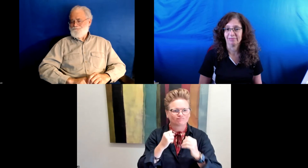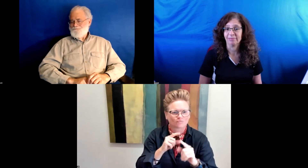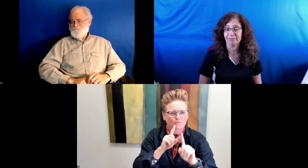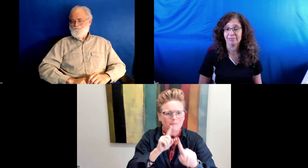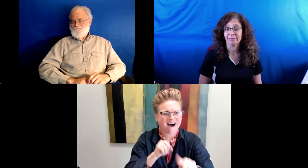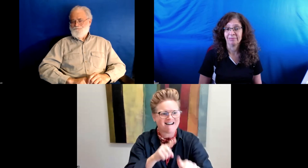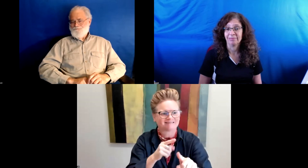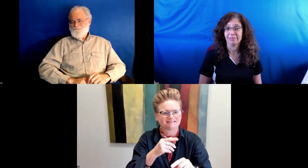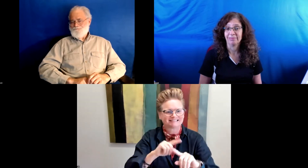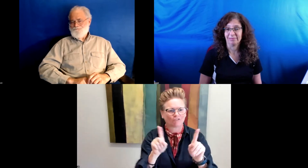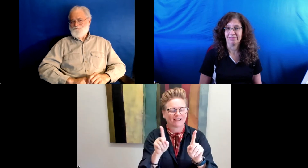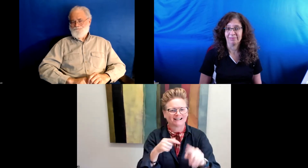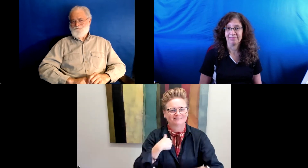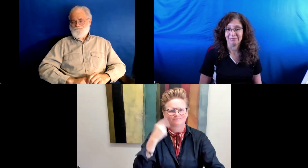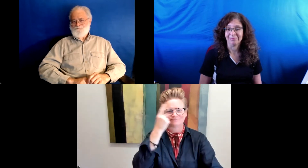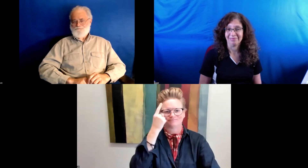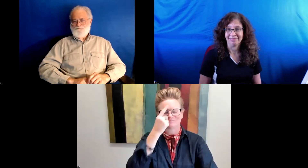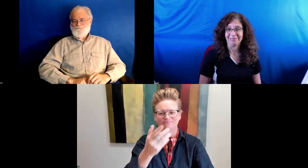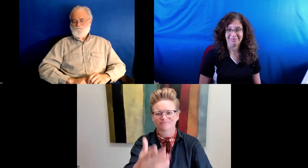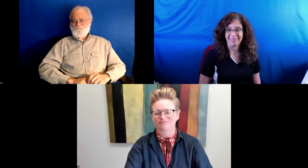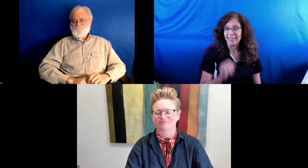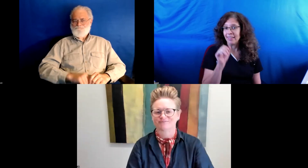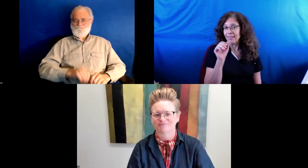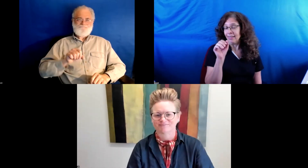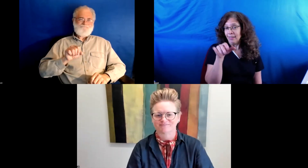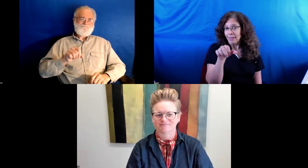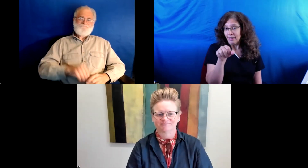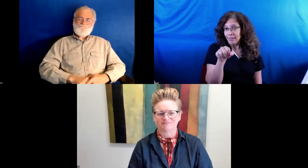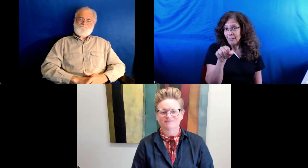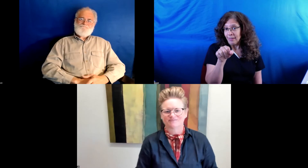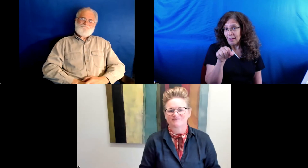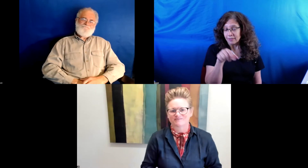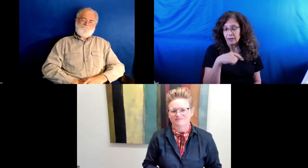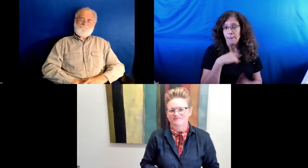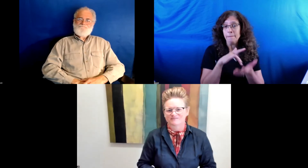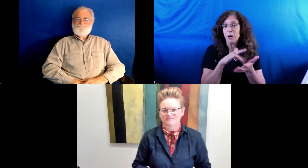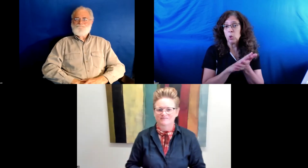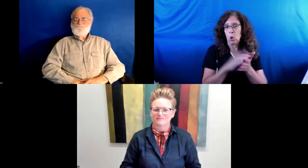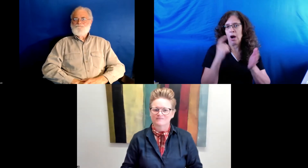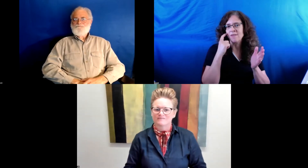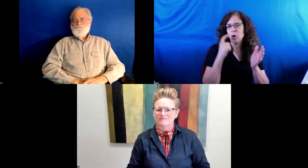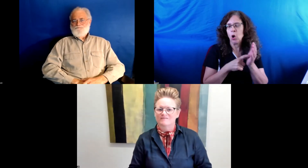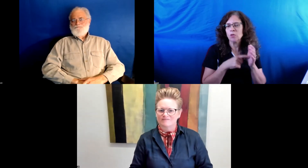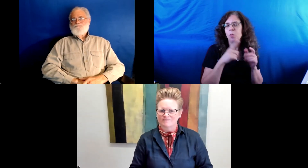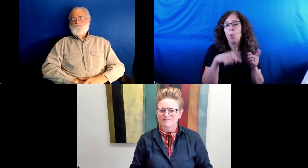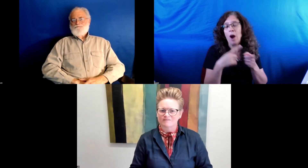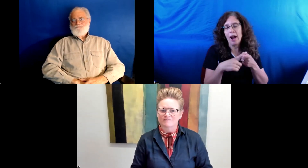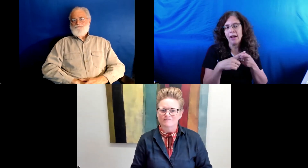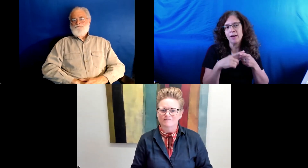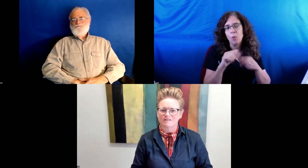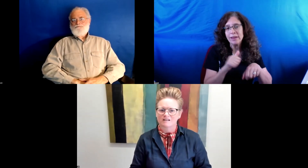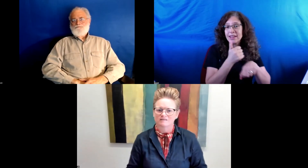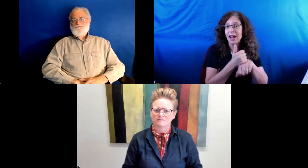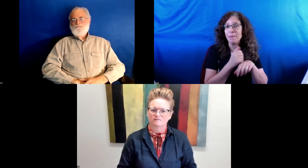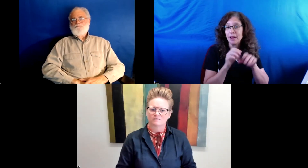of view and care more about it and respond differently. I'm just wondering. Brenda's saying, yes, in middle school,